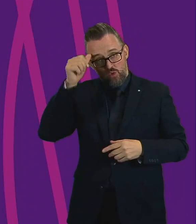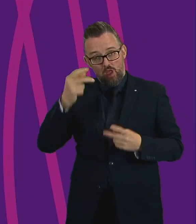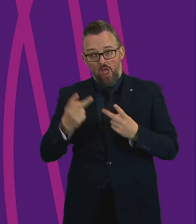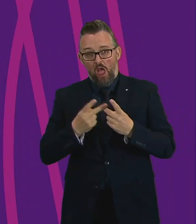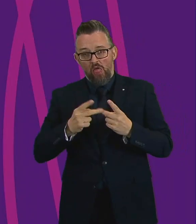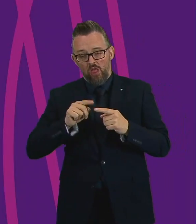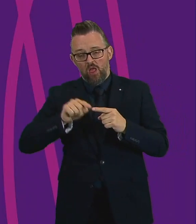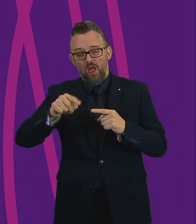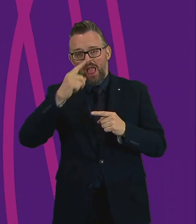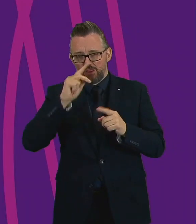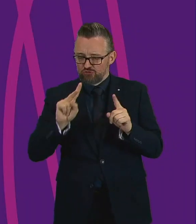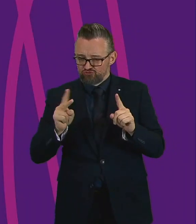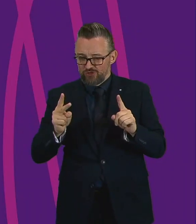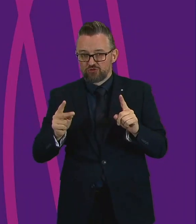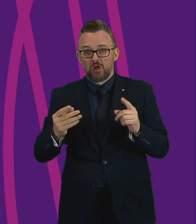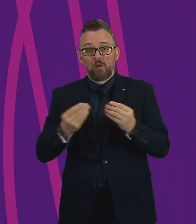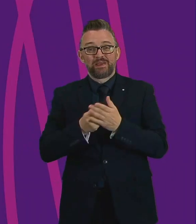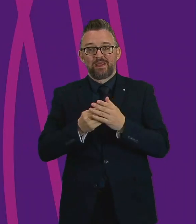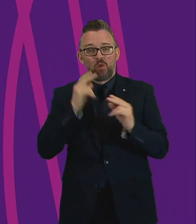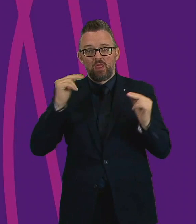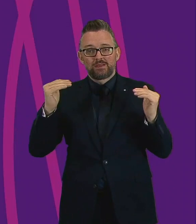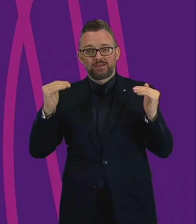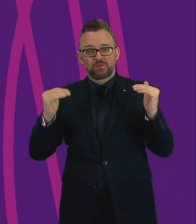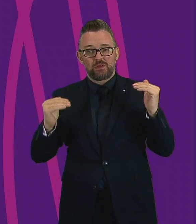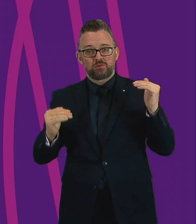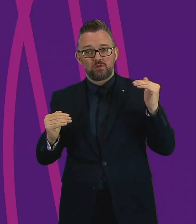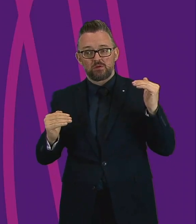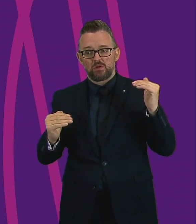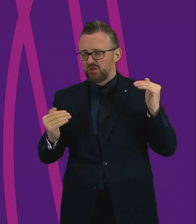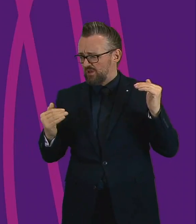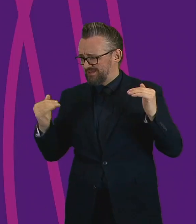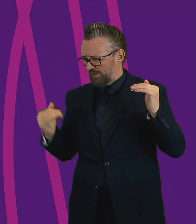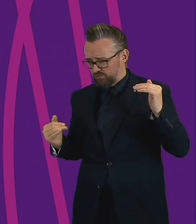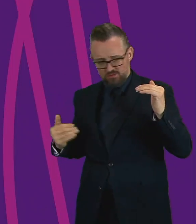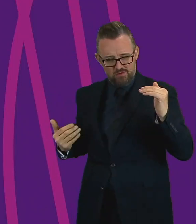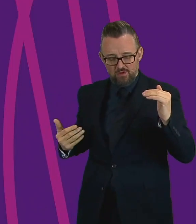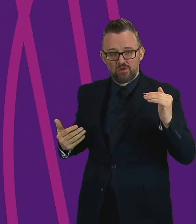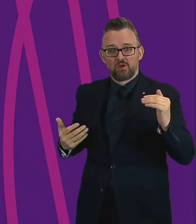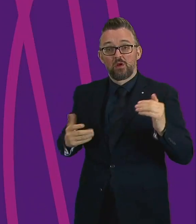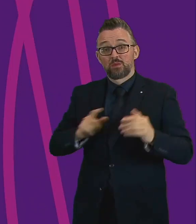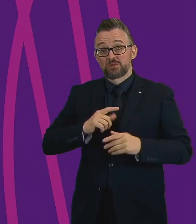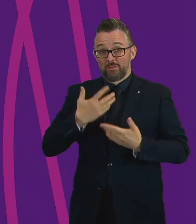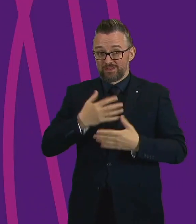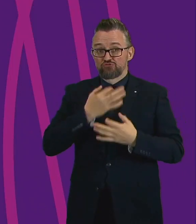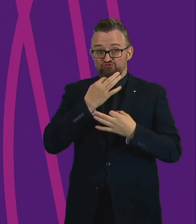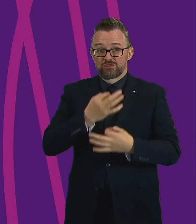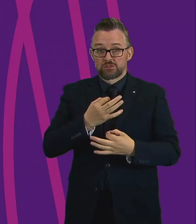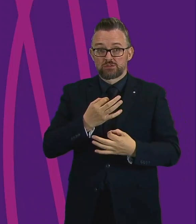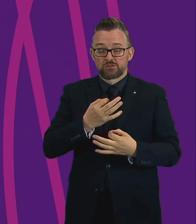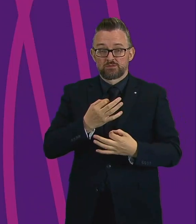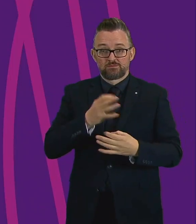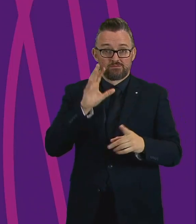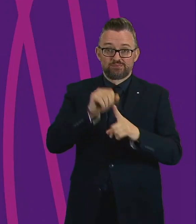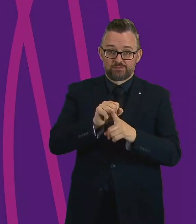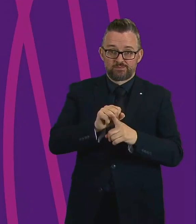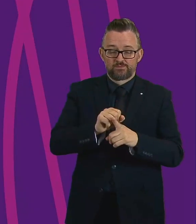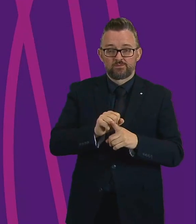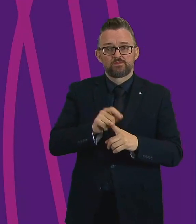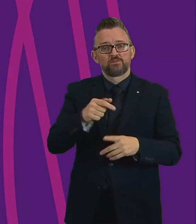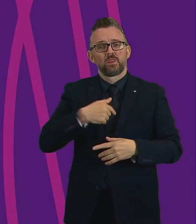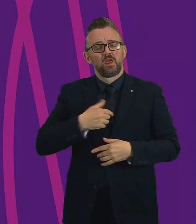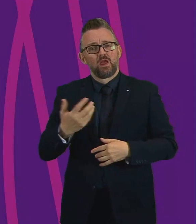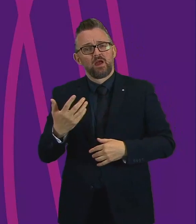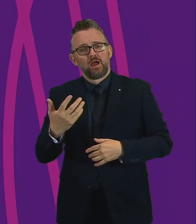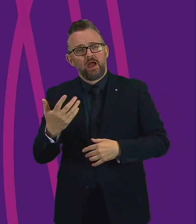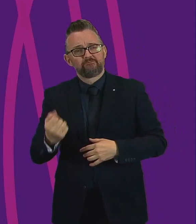revised downwards as well as upwards, a risk highlighted by Audit Scotland, amongst others. And we don't even have